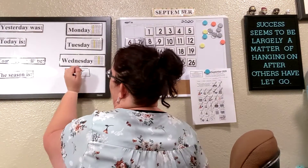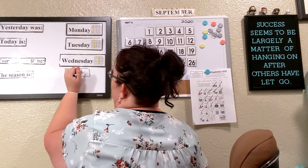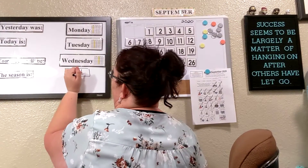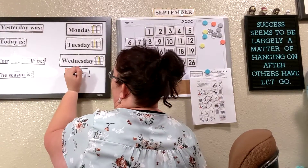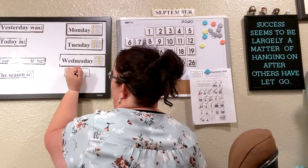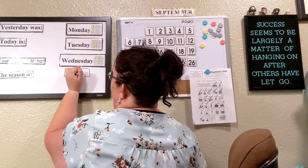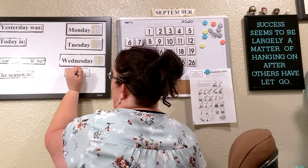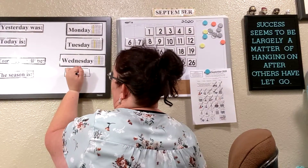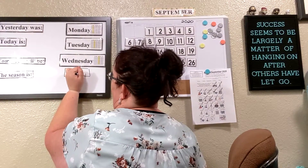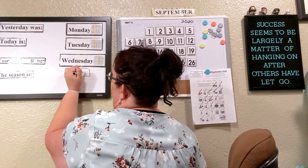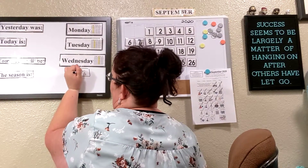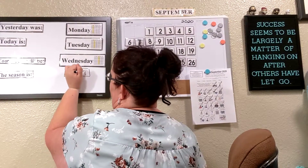Here, we'll even do